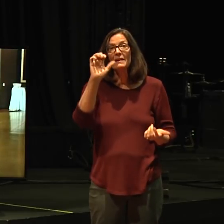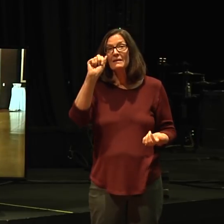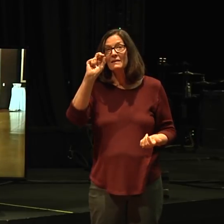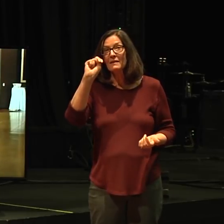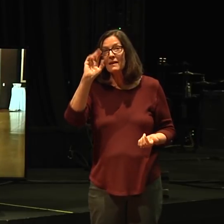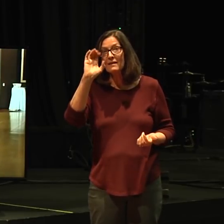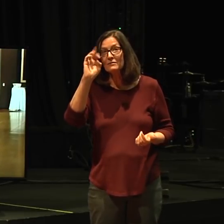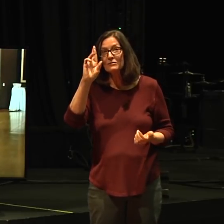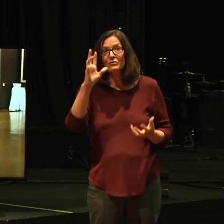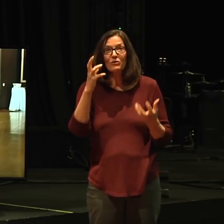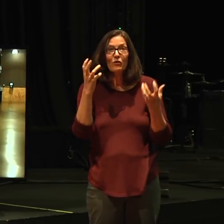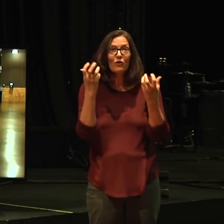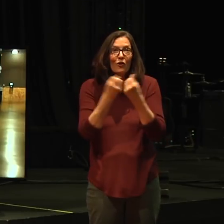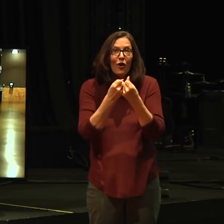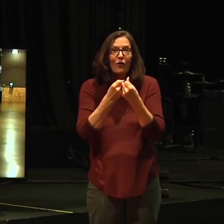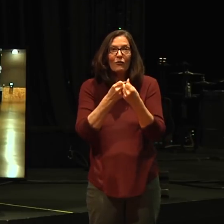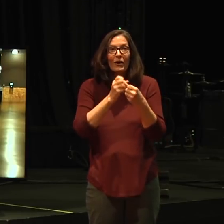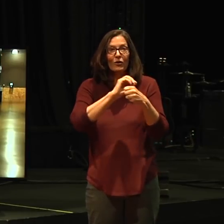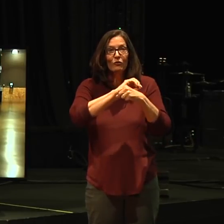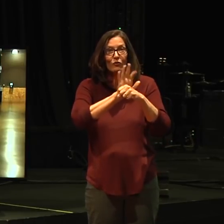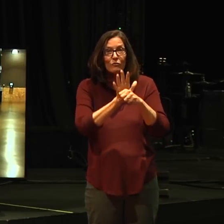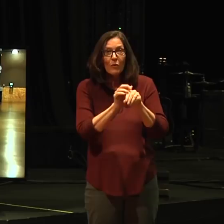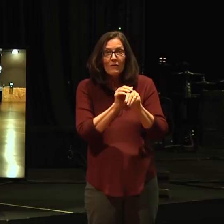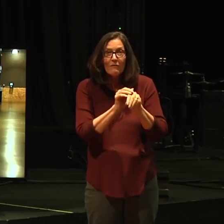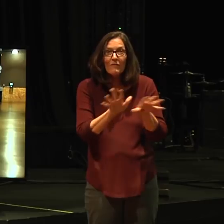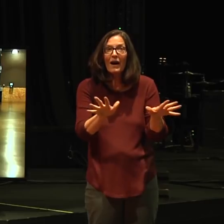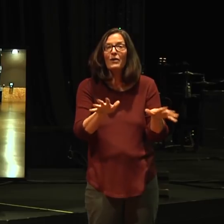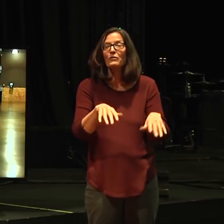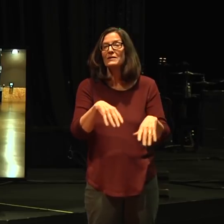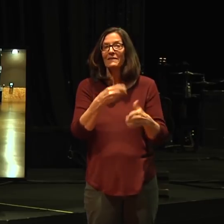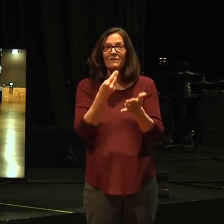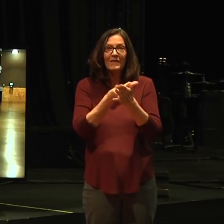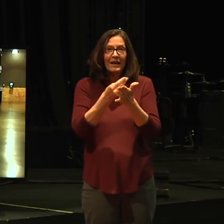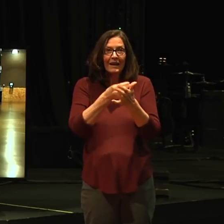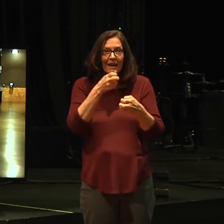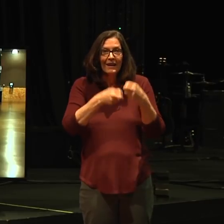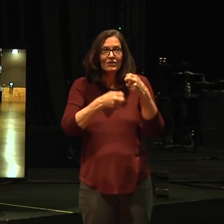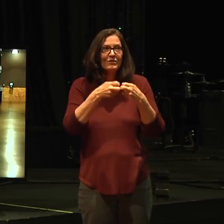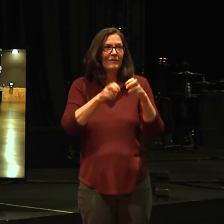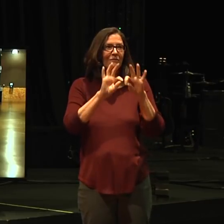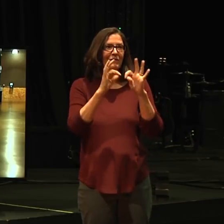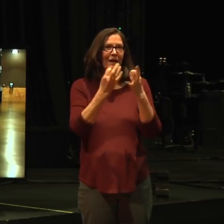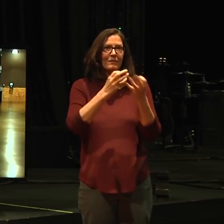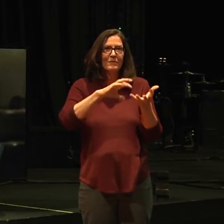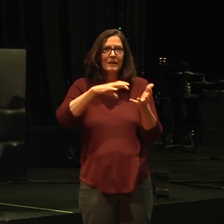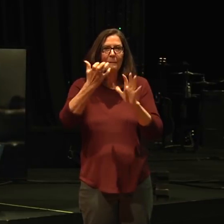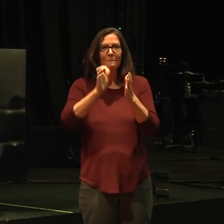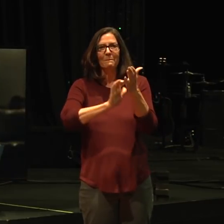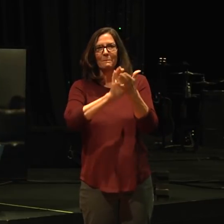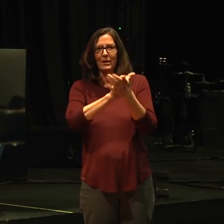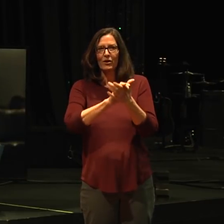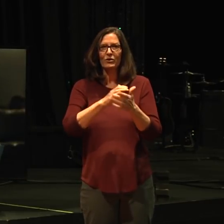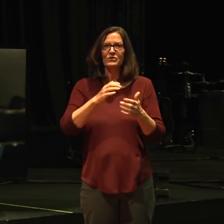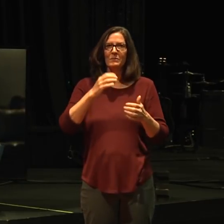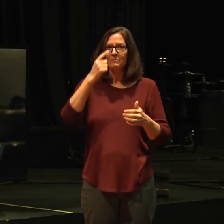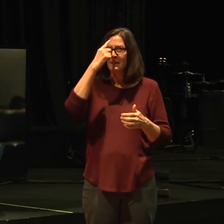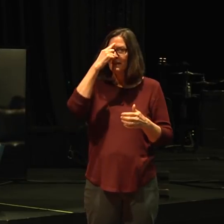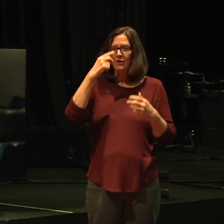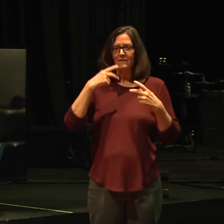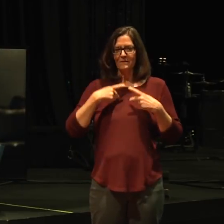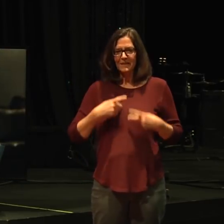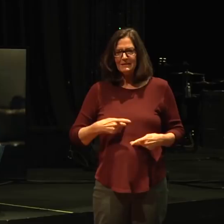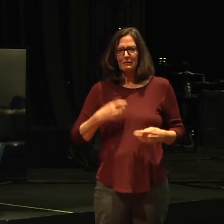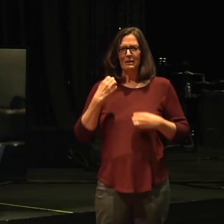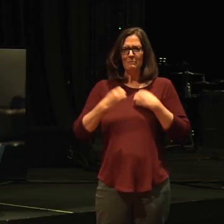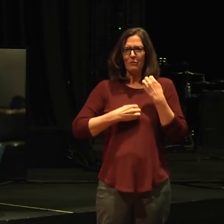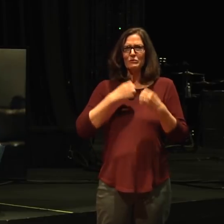wrecks, coronavirus, financial stress, family dysfunction, marriage, mental, physical, emotional, sexual problems,